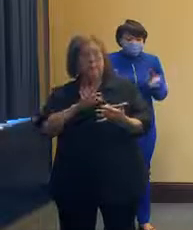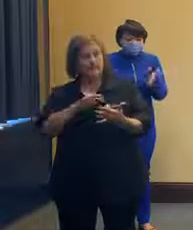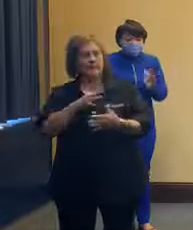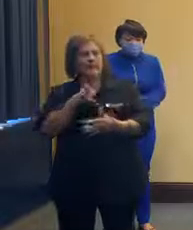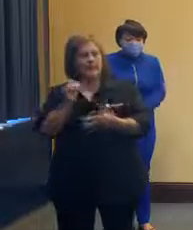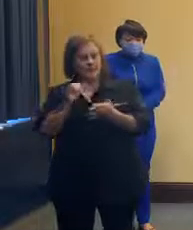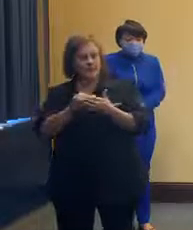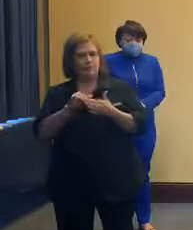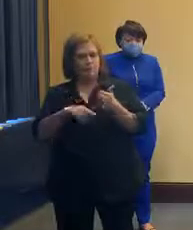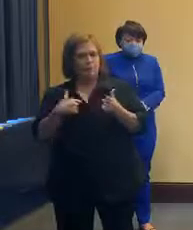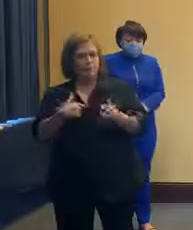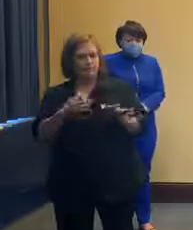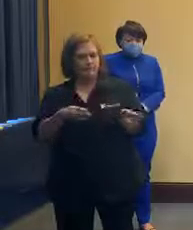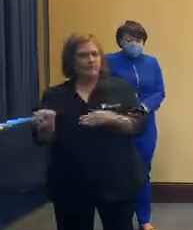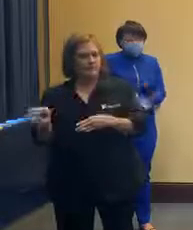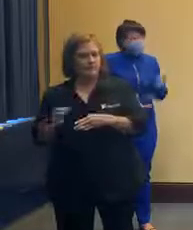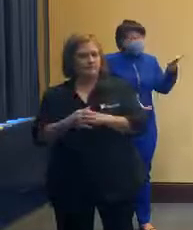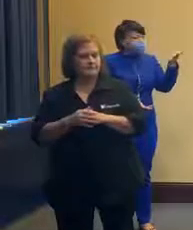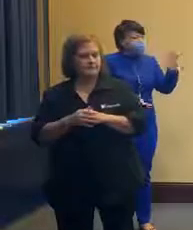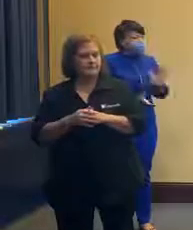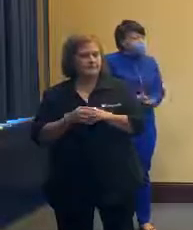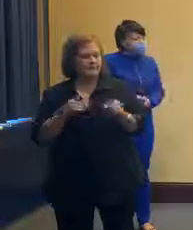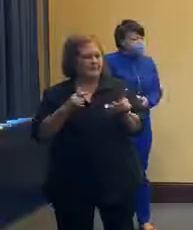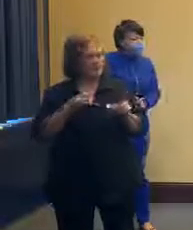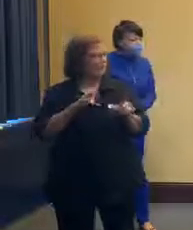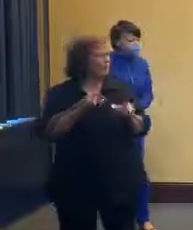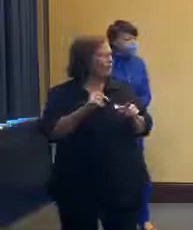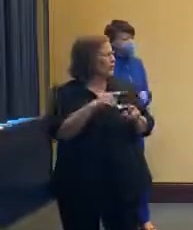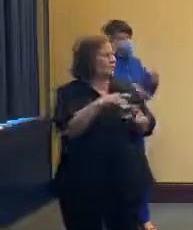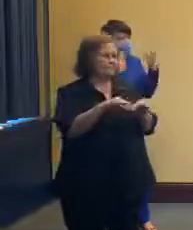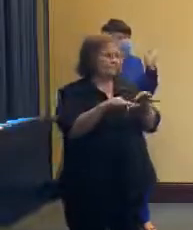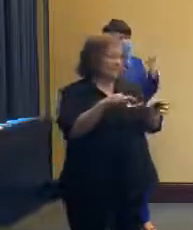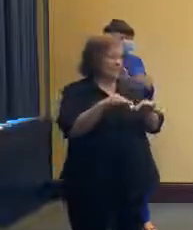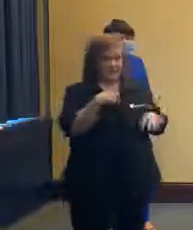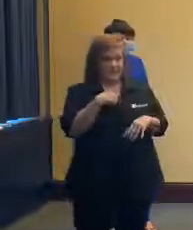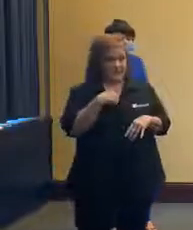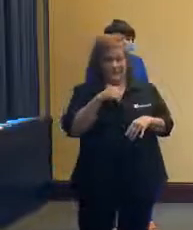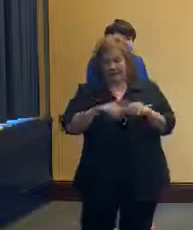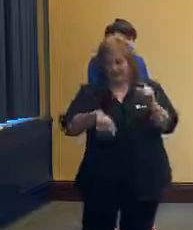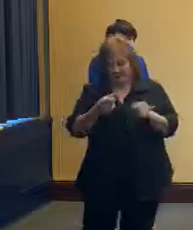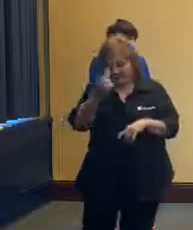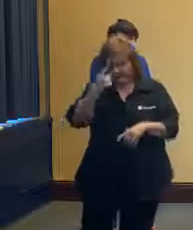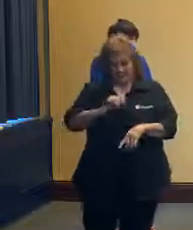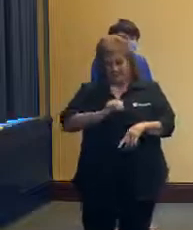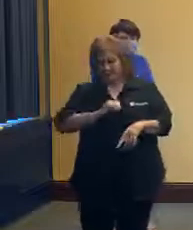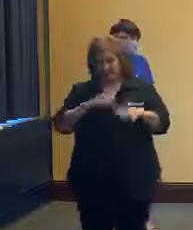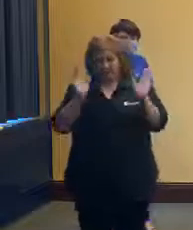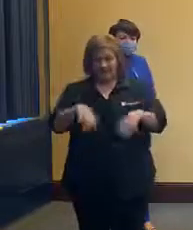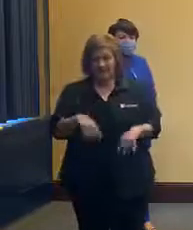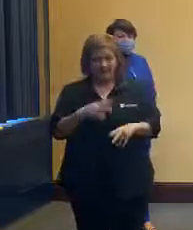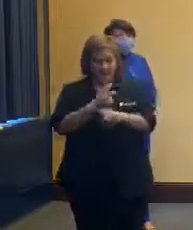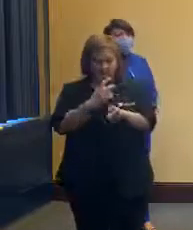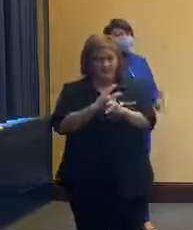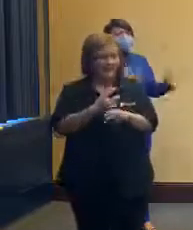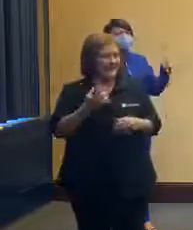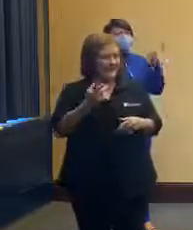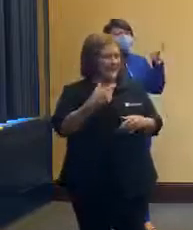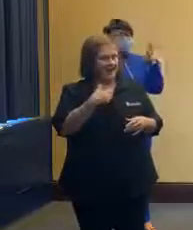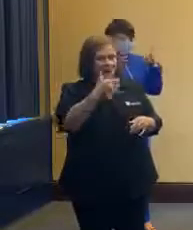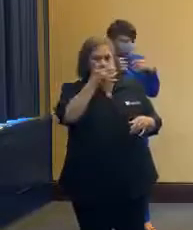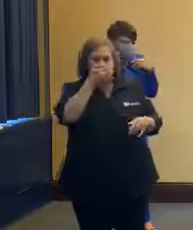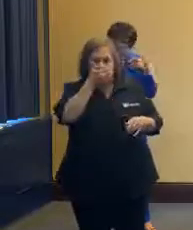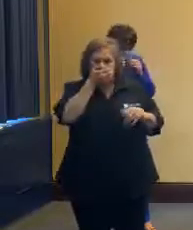and that's what we're going to do. So Gilbert, you can make it plainer to me. I can't even understand myself. No, I Feel like